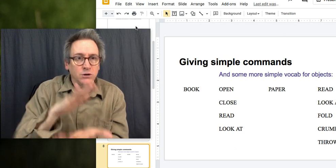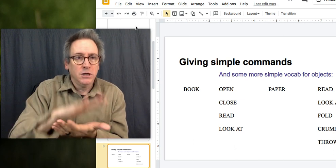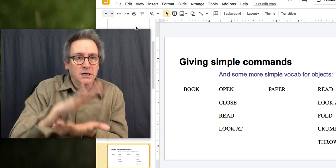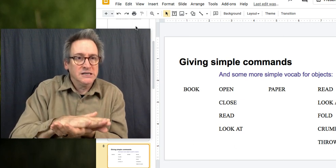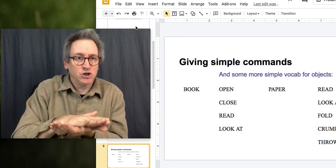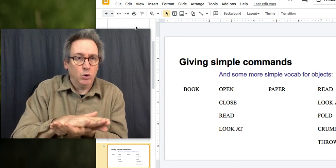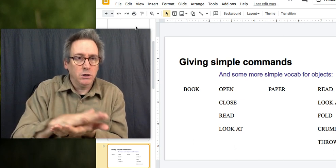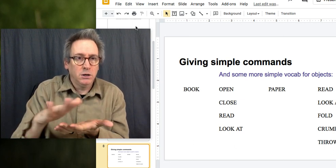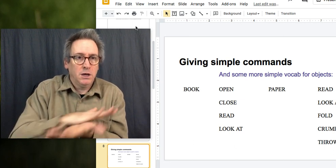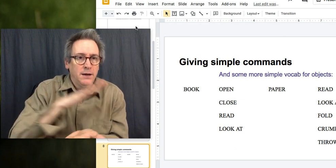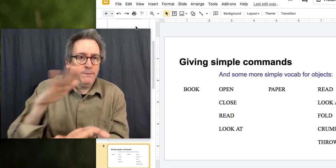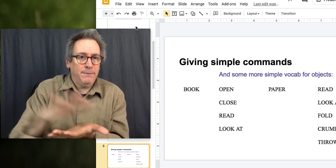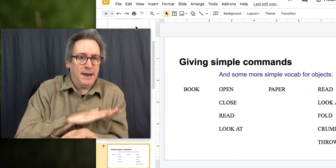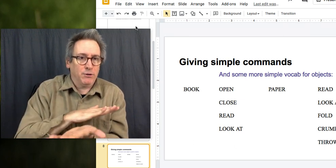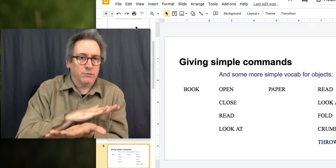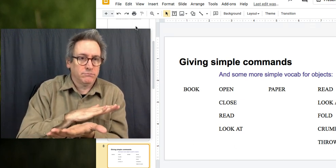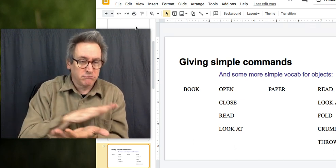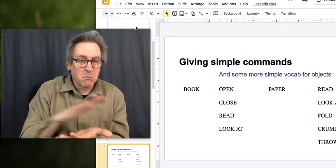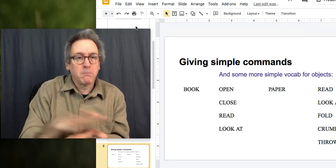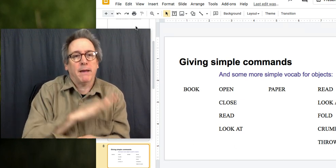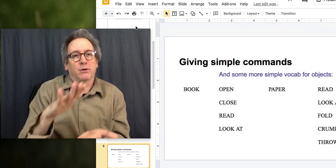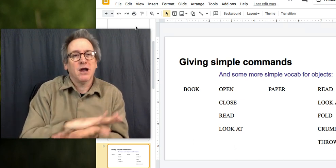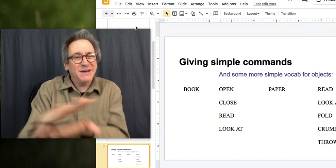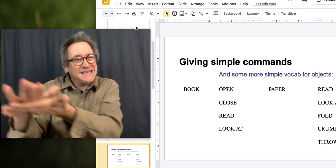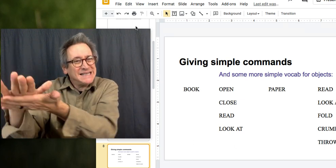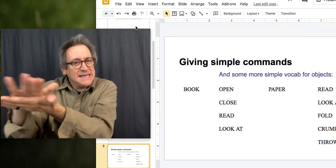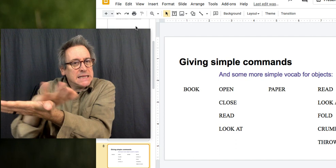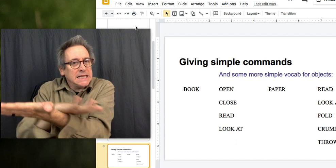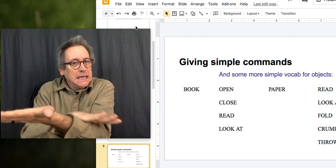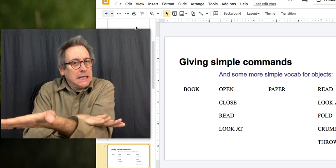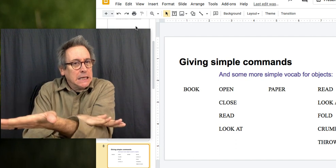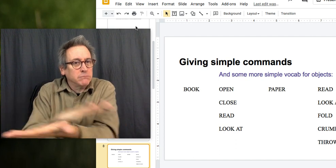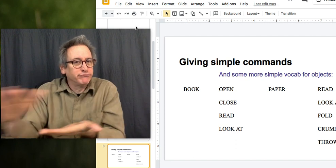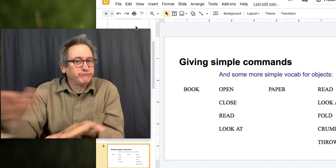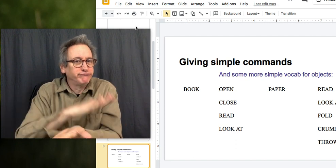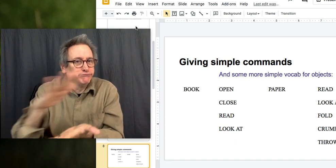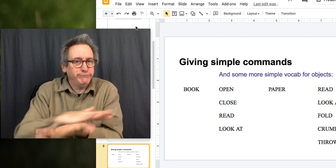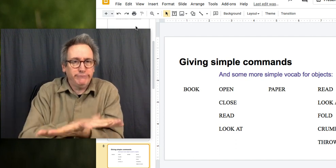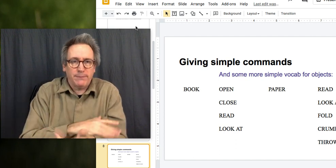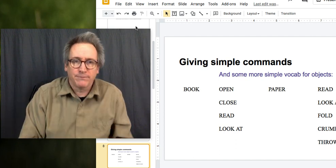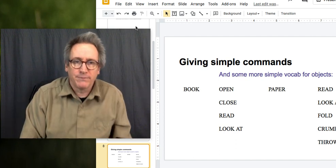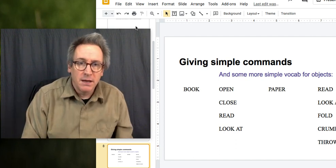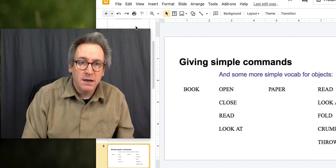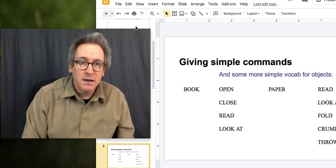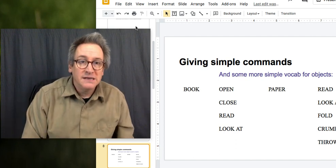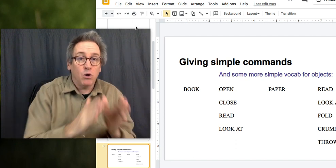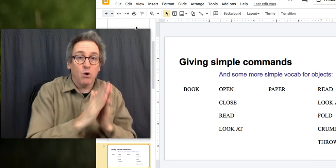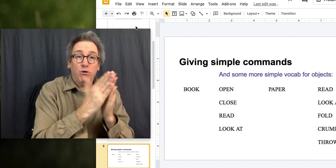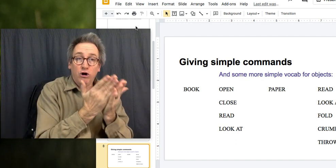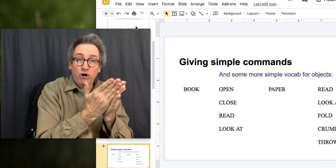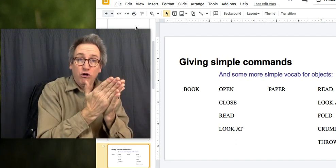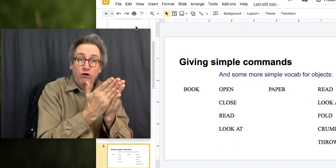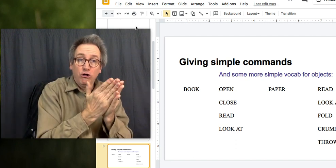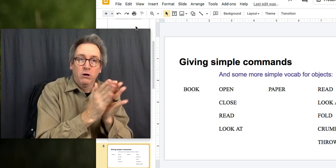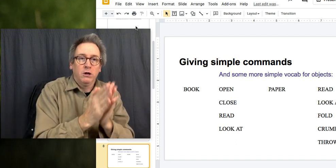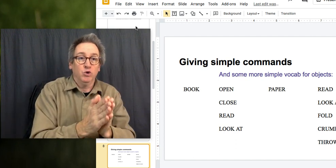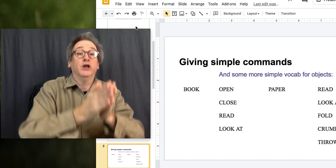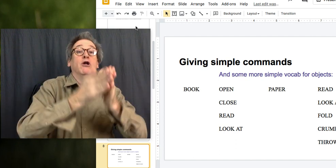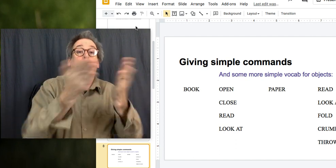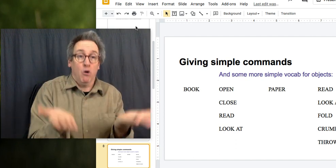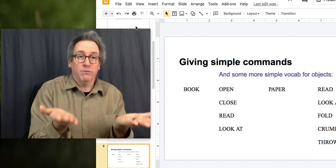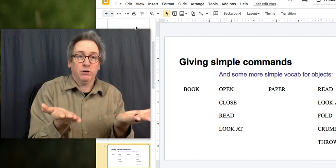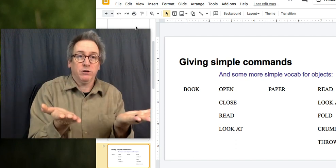So school, paper, paper. Because it's thin. Paper. So book,